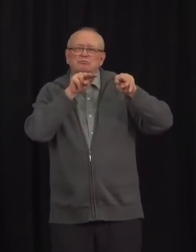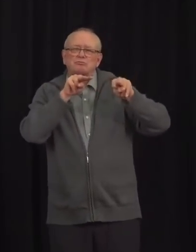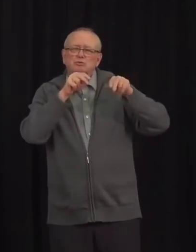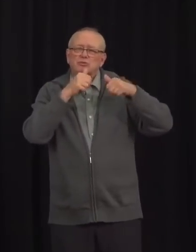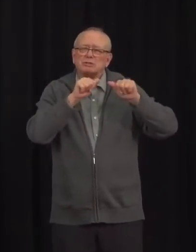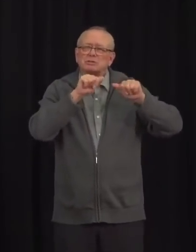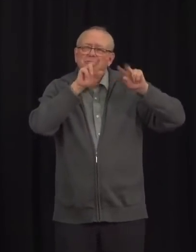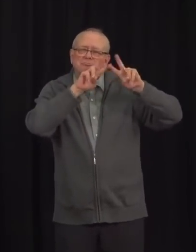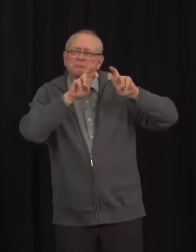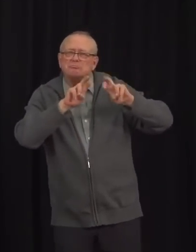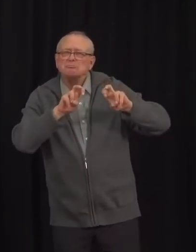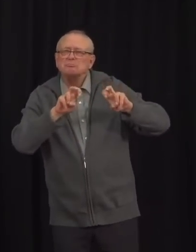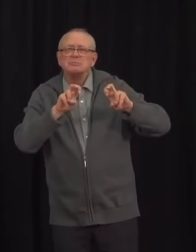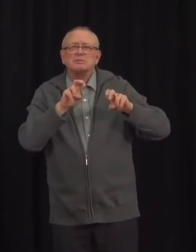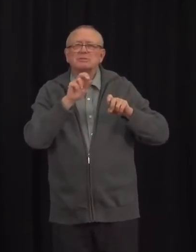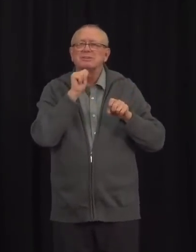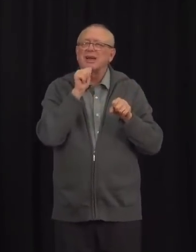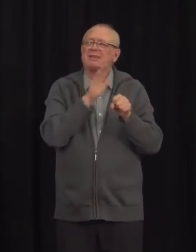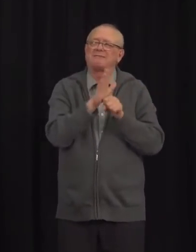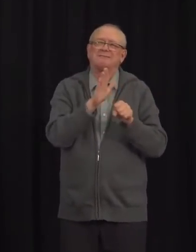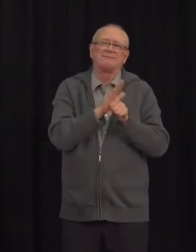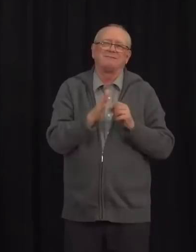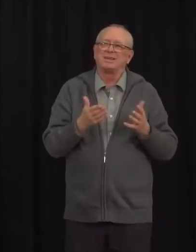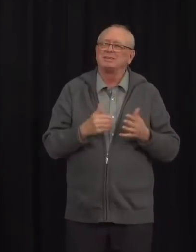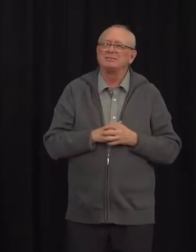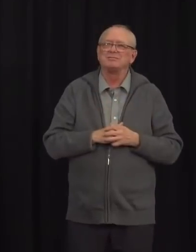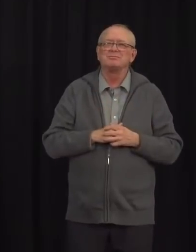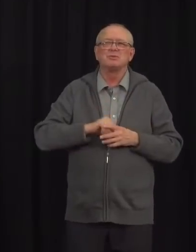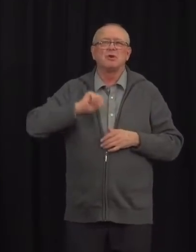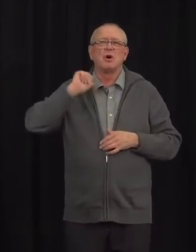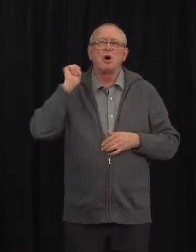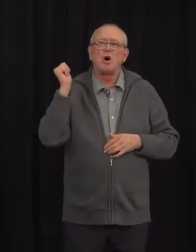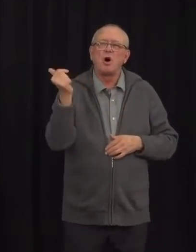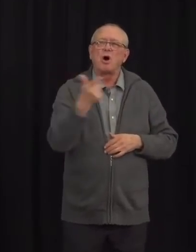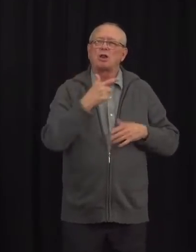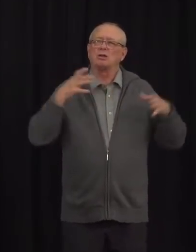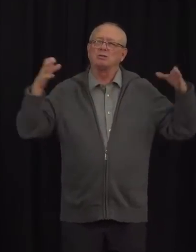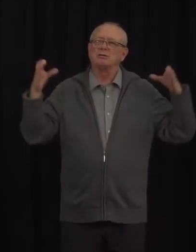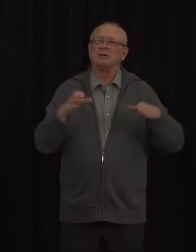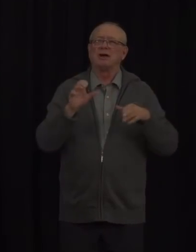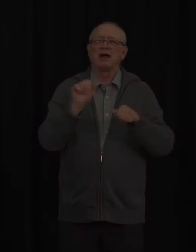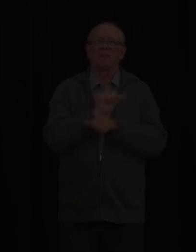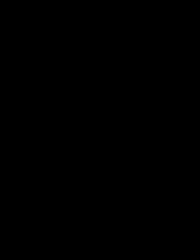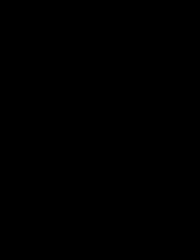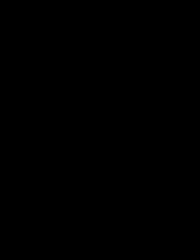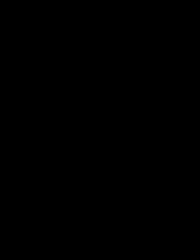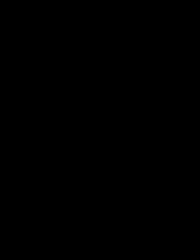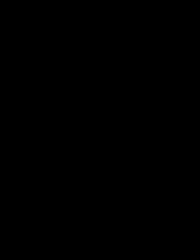measures alone cannot compare to the collective power of all Albertans taking action.